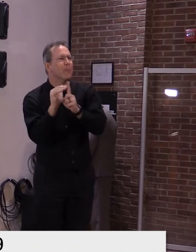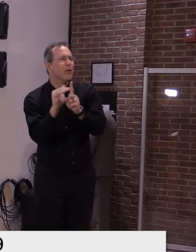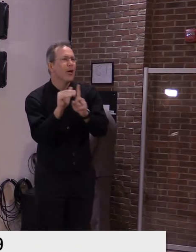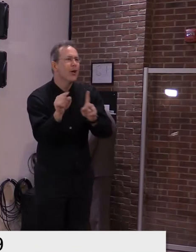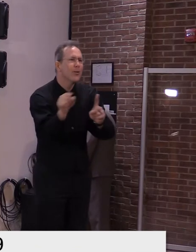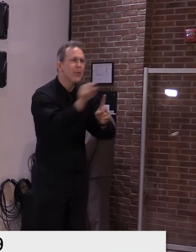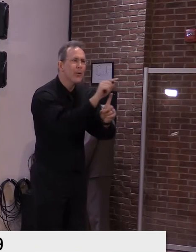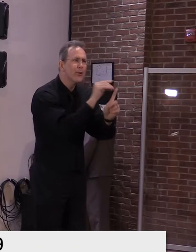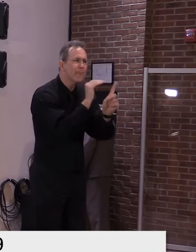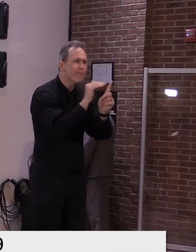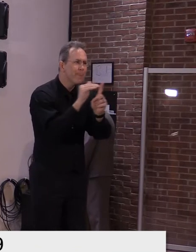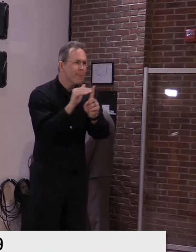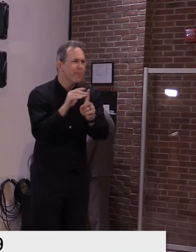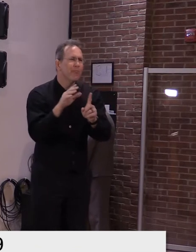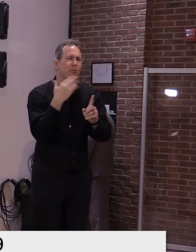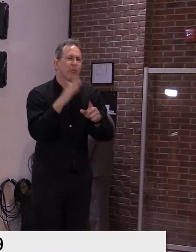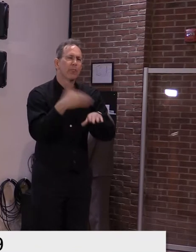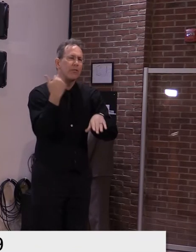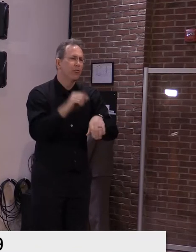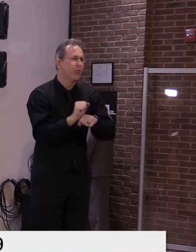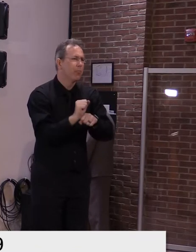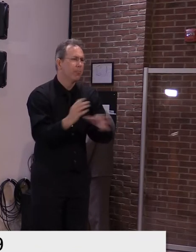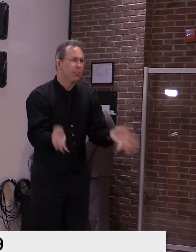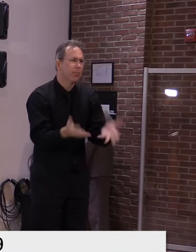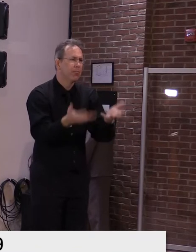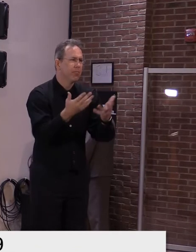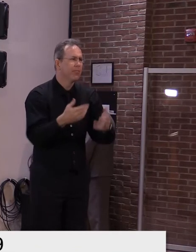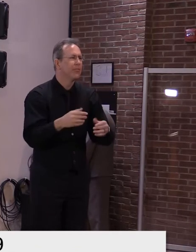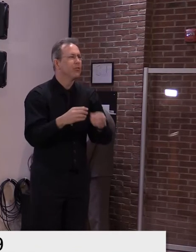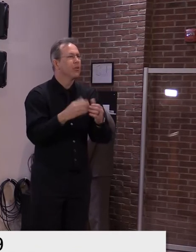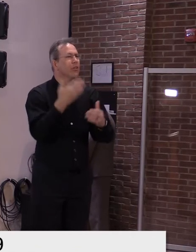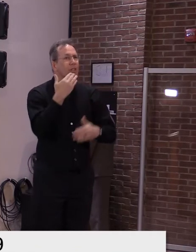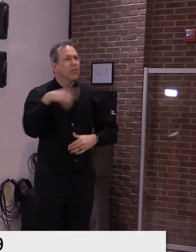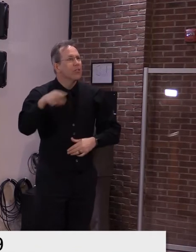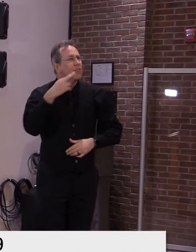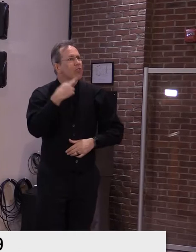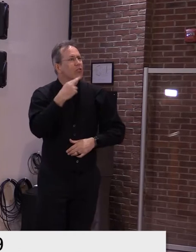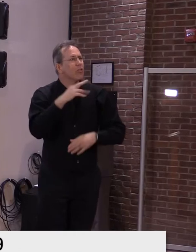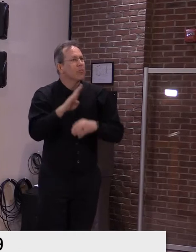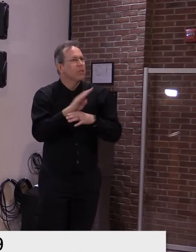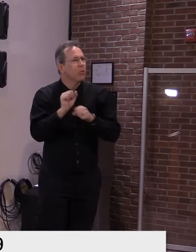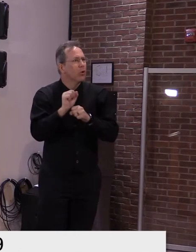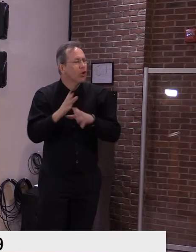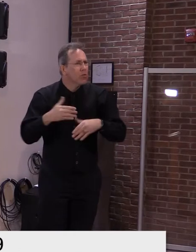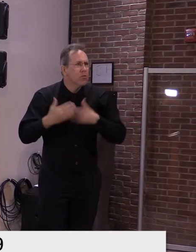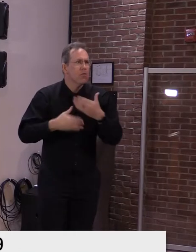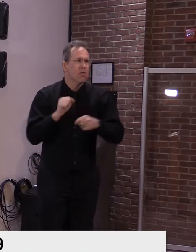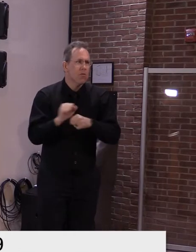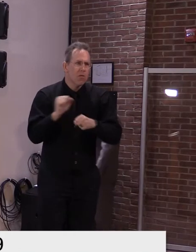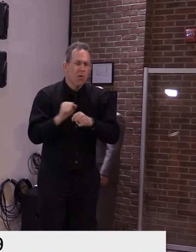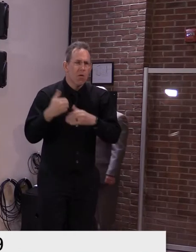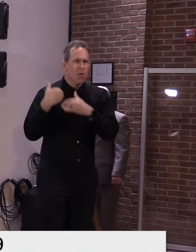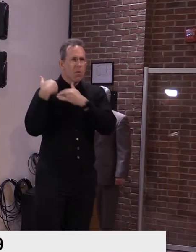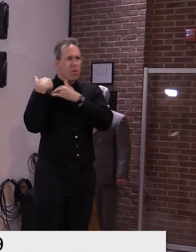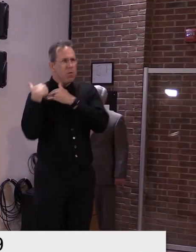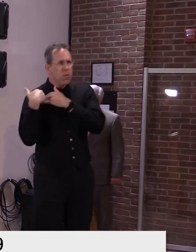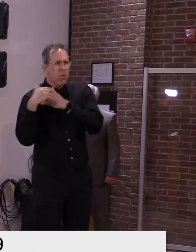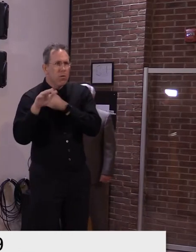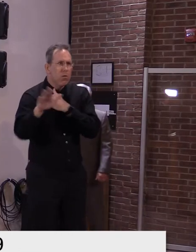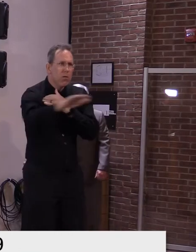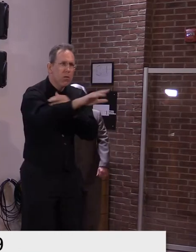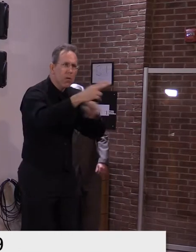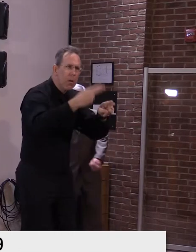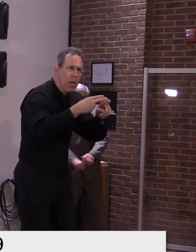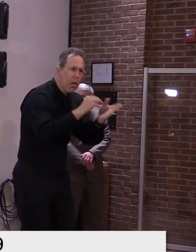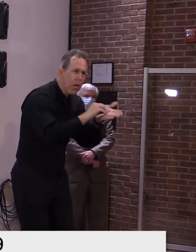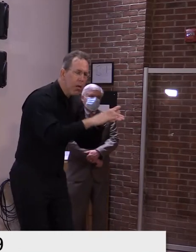part, and we are grateful for the restaurant owners and every sector really that are enforcing this. And we know it's not easy, and we appreciate